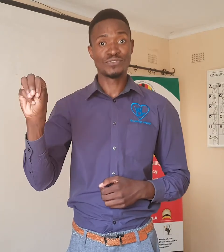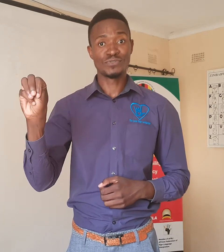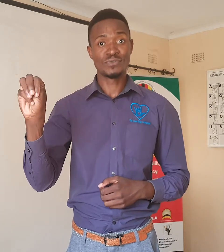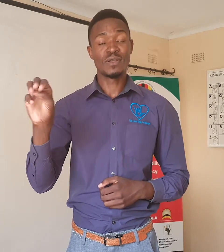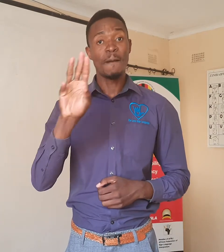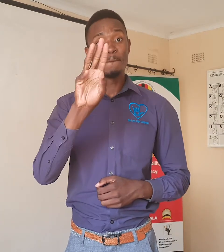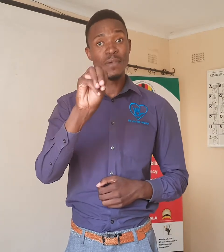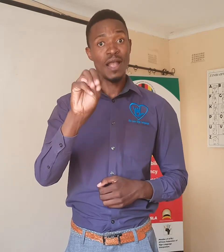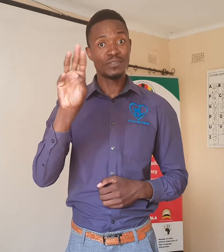March,